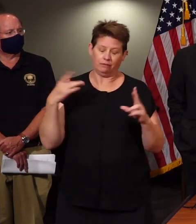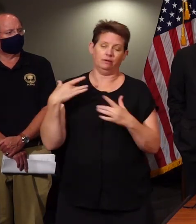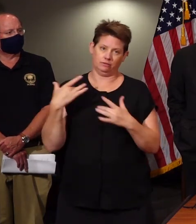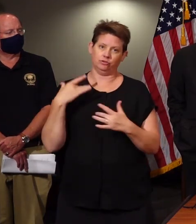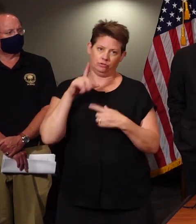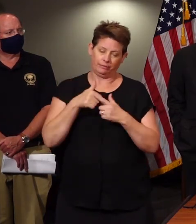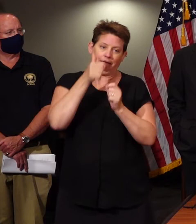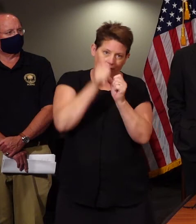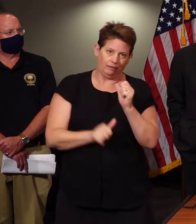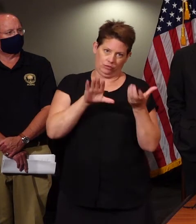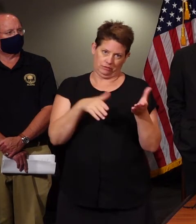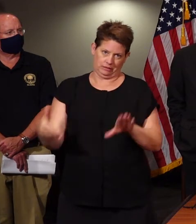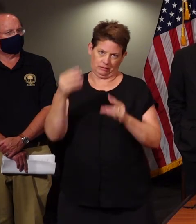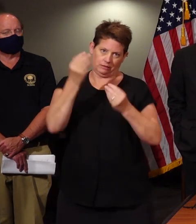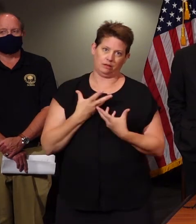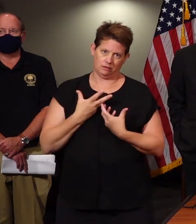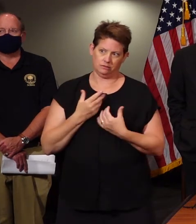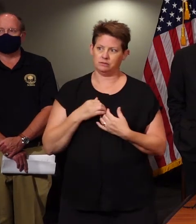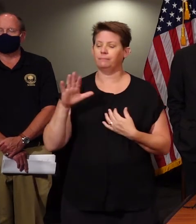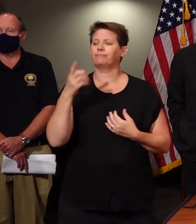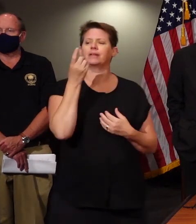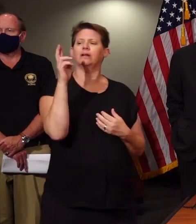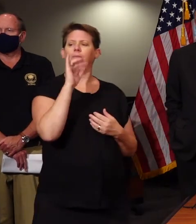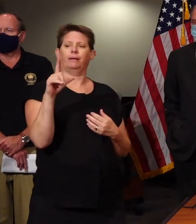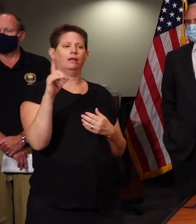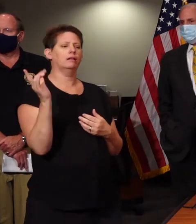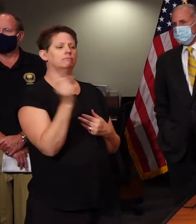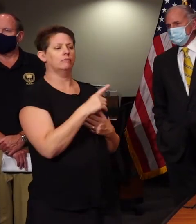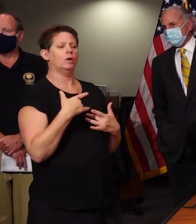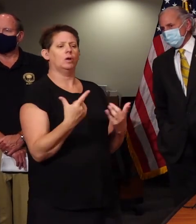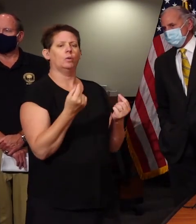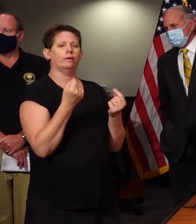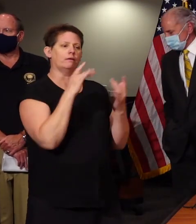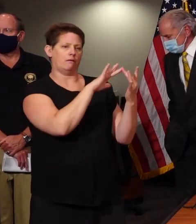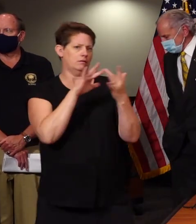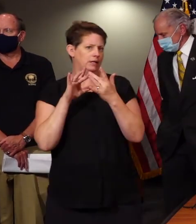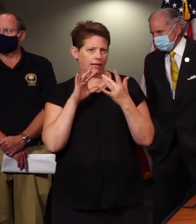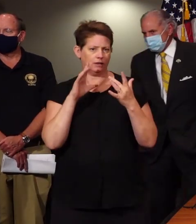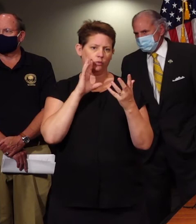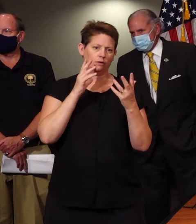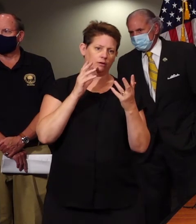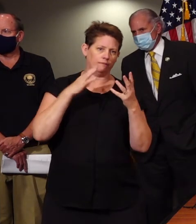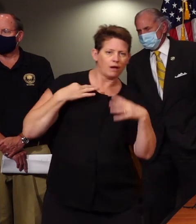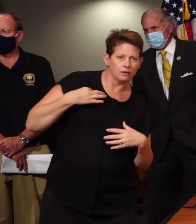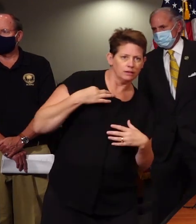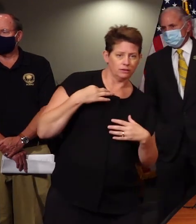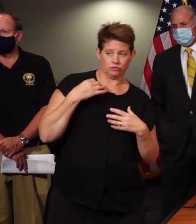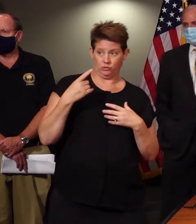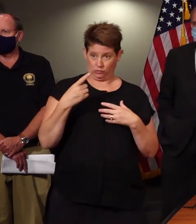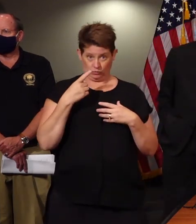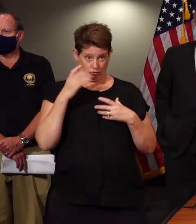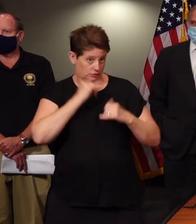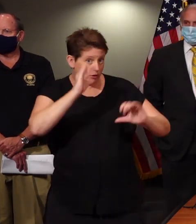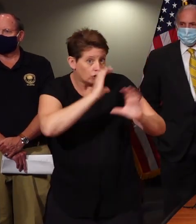reported to us. Dr. Bell, where are you guys at with contact tracers and volunteers? Are you looking for more, or is it too overwhelming at this point, as you mentioned, to